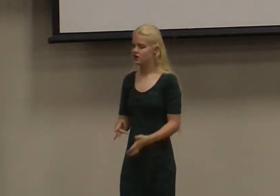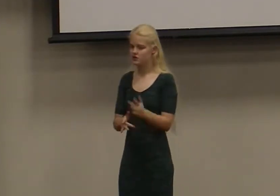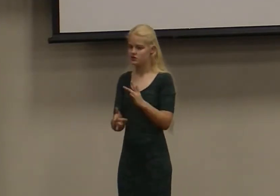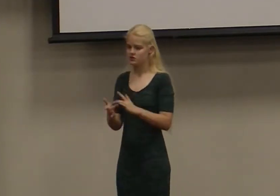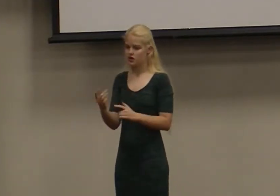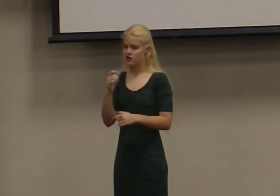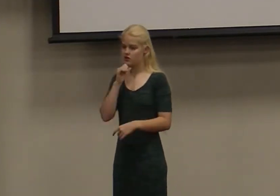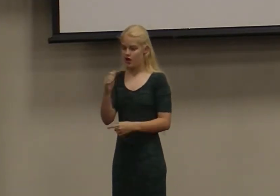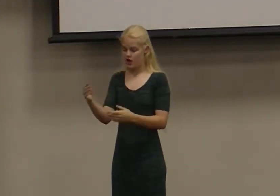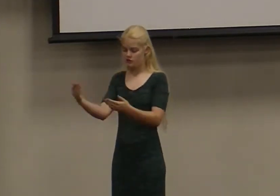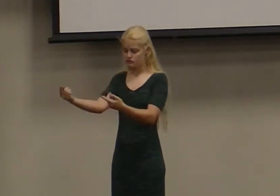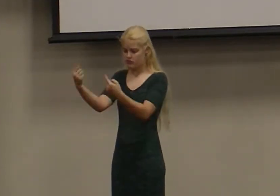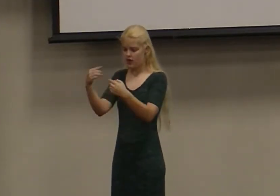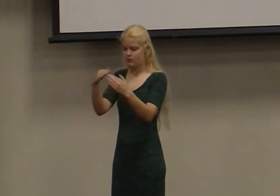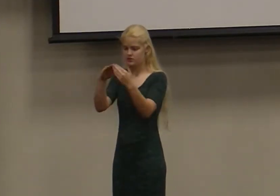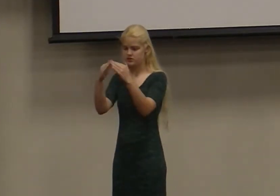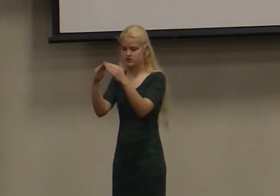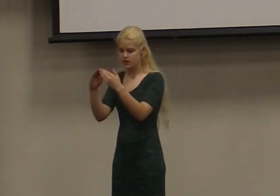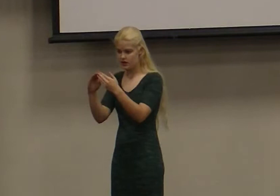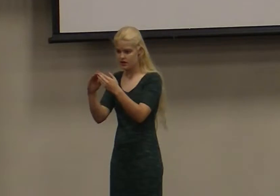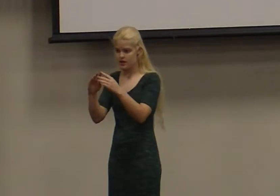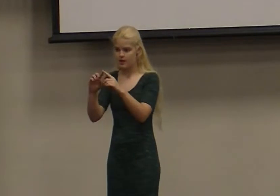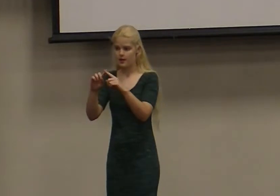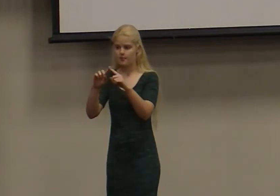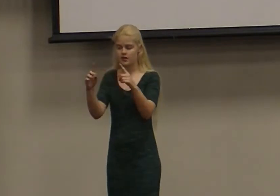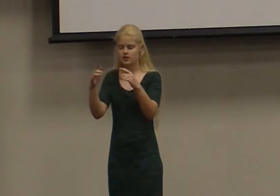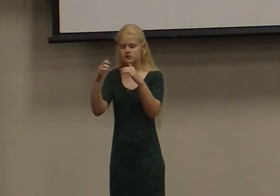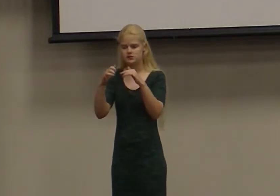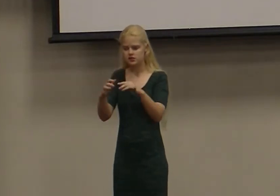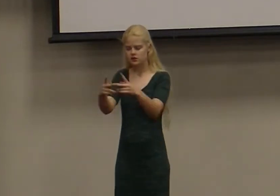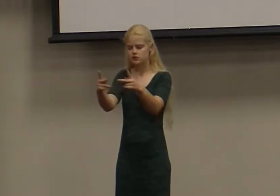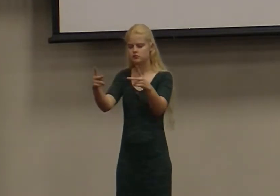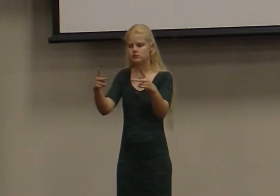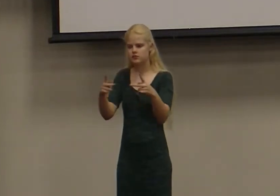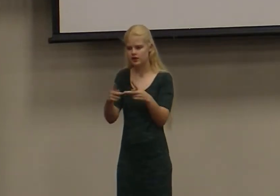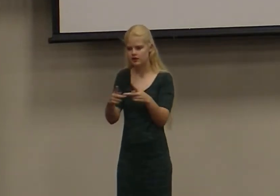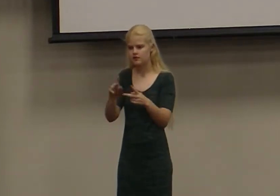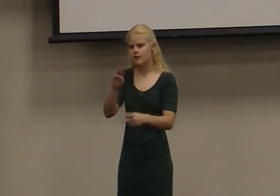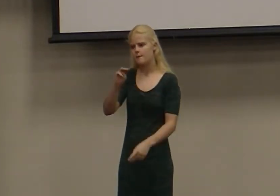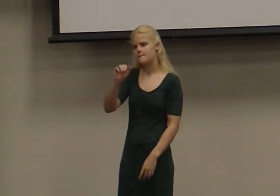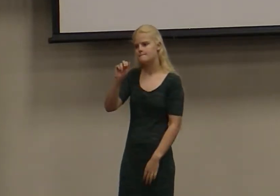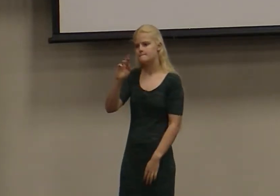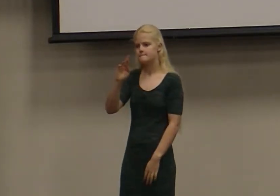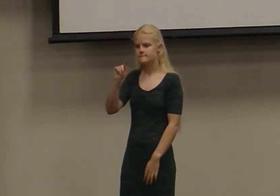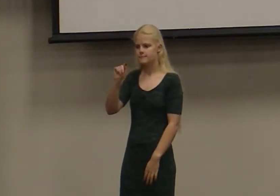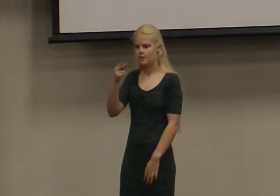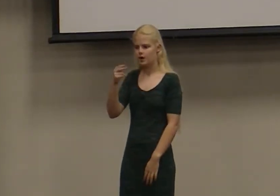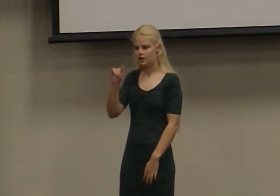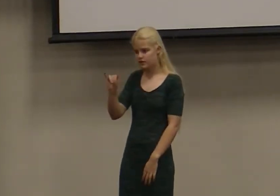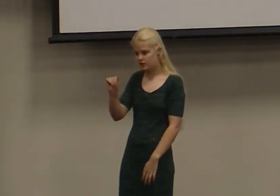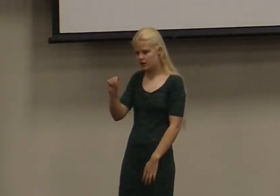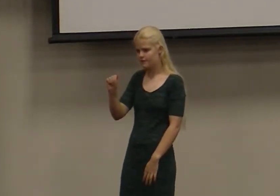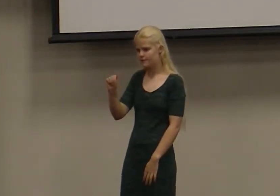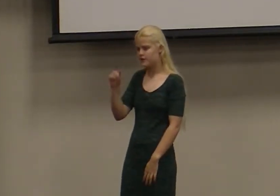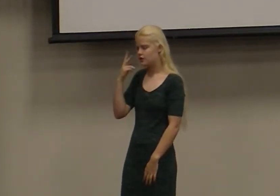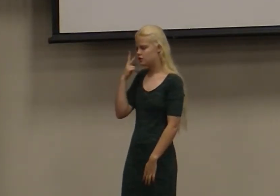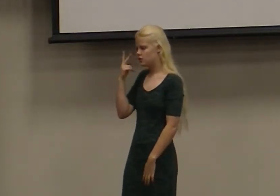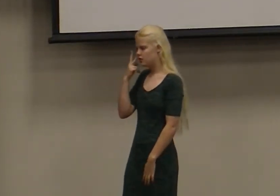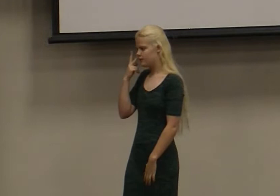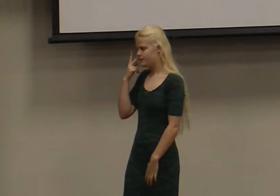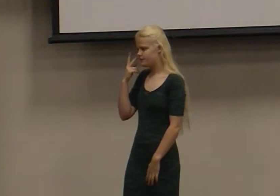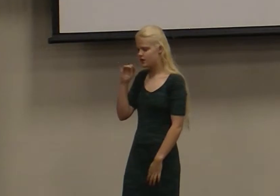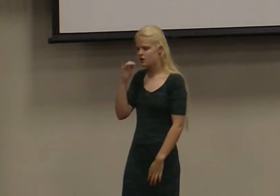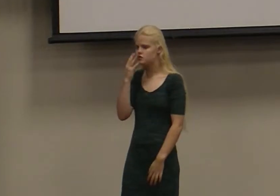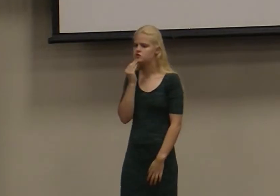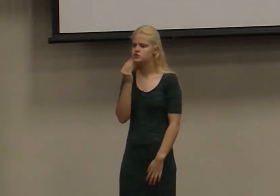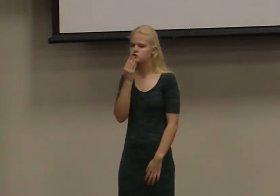into the village, but was still in the place where Martha had met him. The Jews who were with her in the house, consoling her, saw that